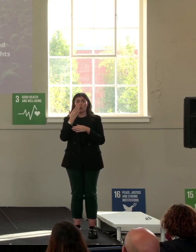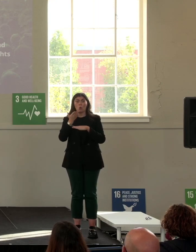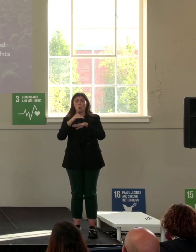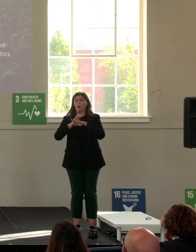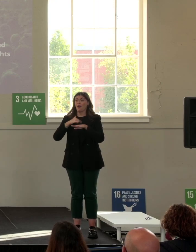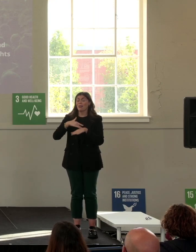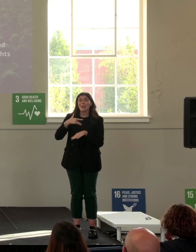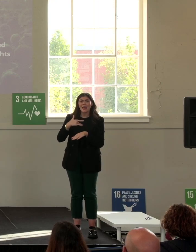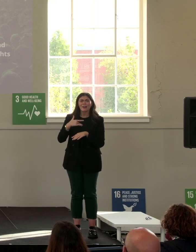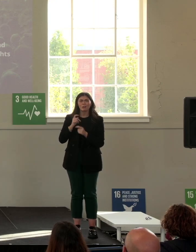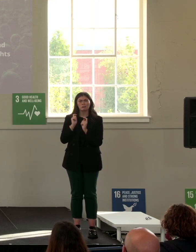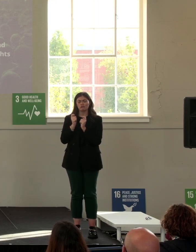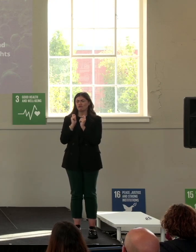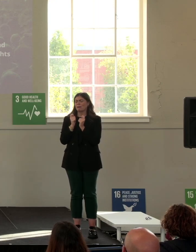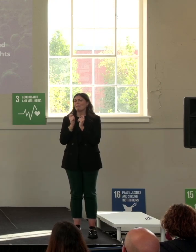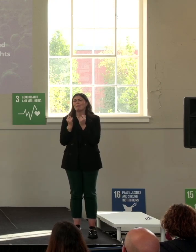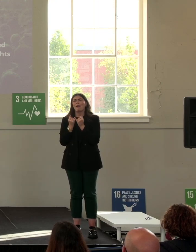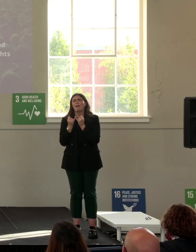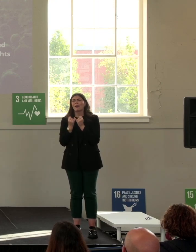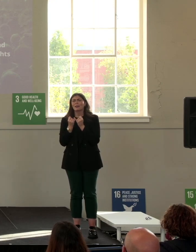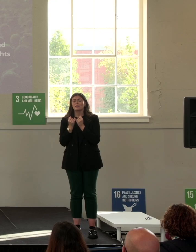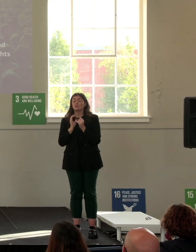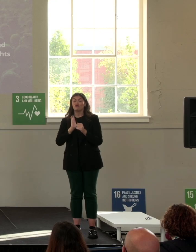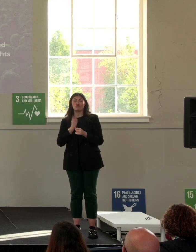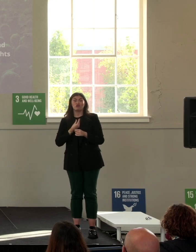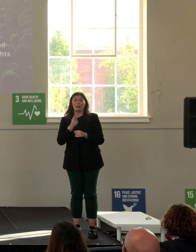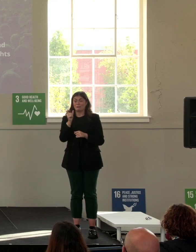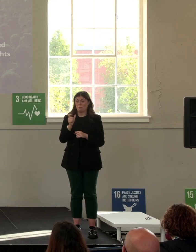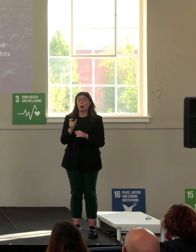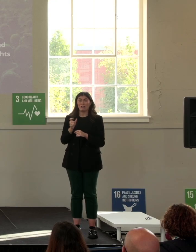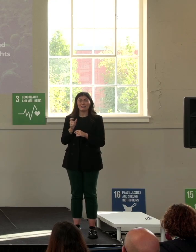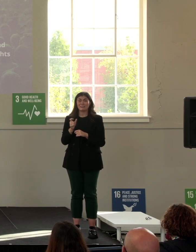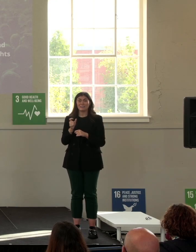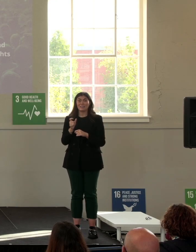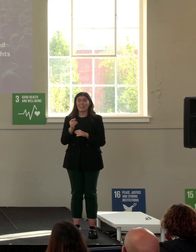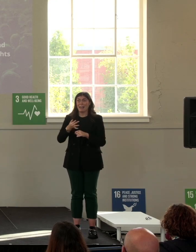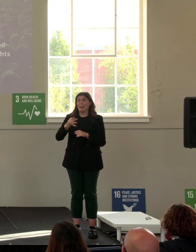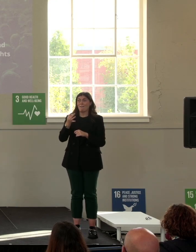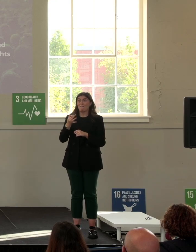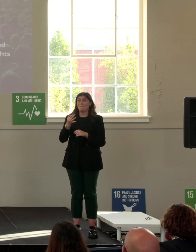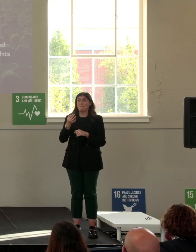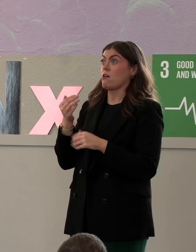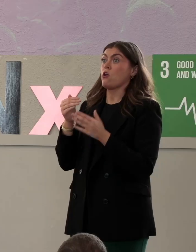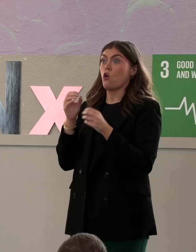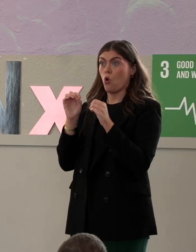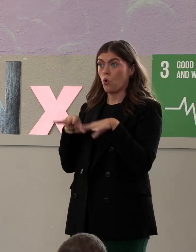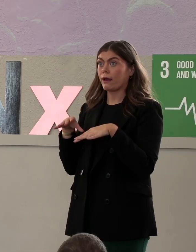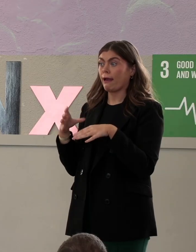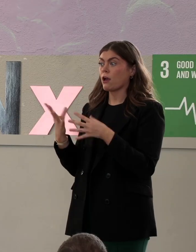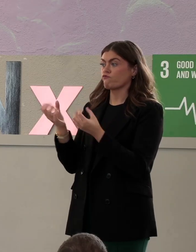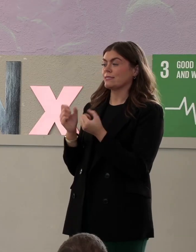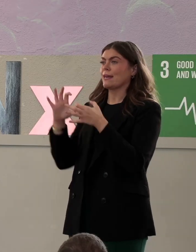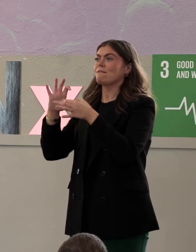being treated like as a trans person, even if I did get housed, it was in some area where